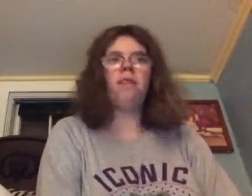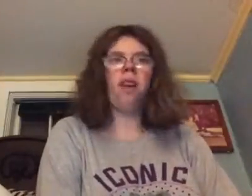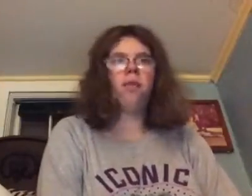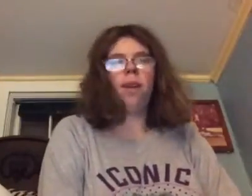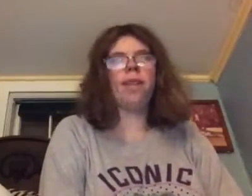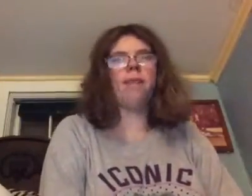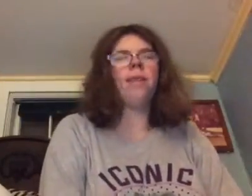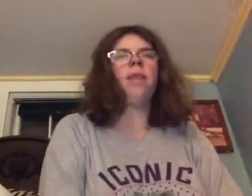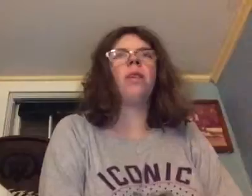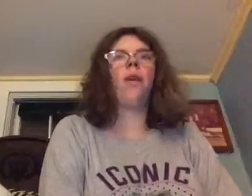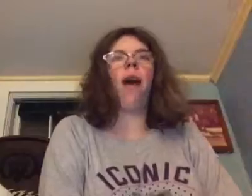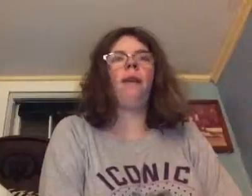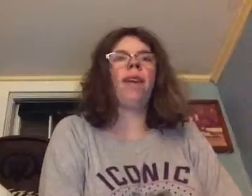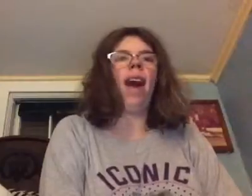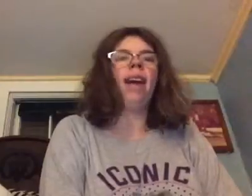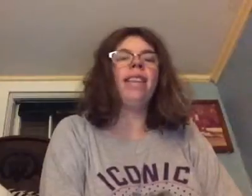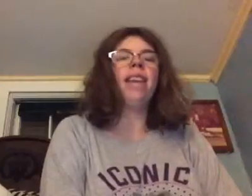friends once, so I was in a total outcast.